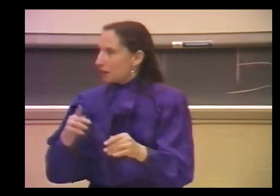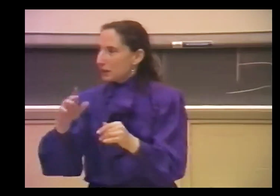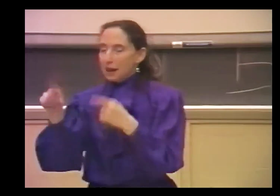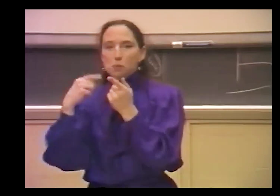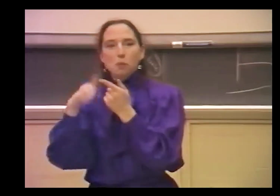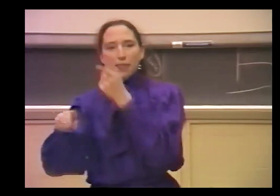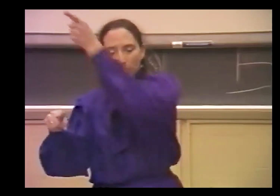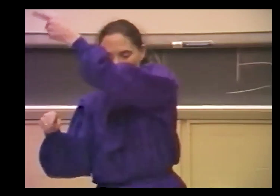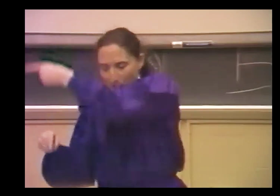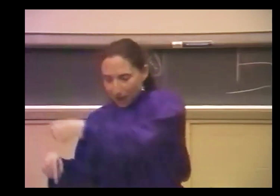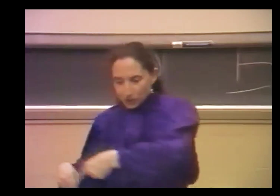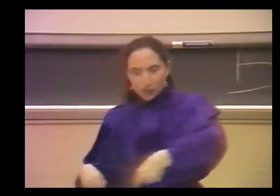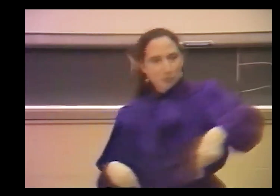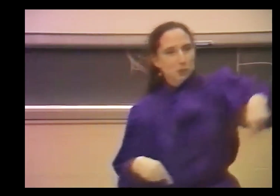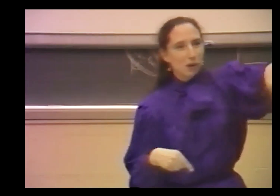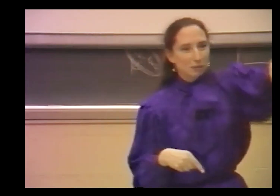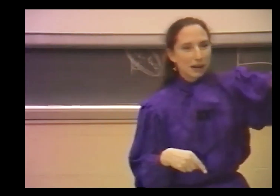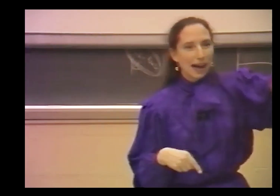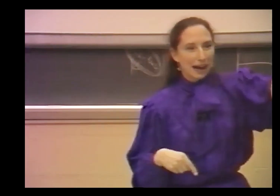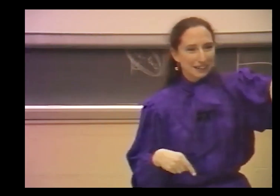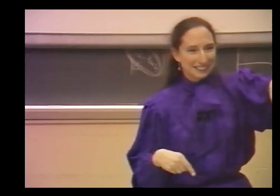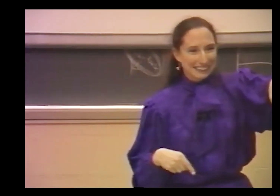Okay, when the pendulum swung back,